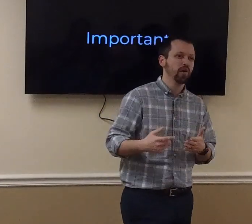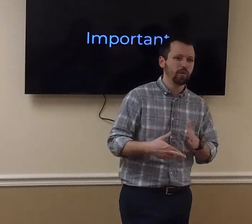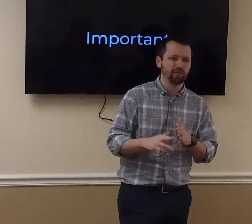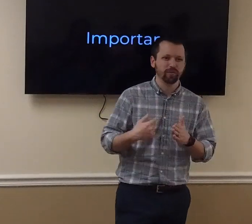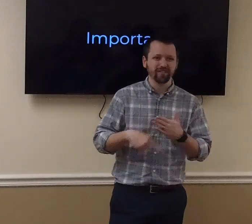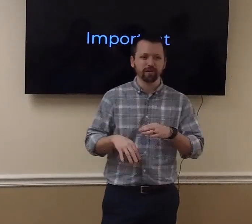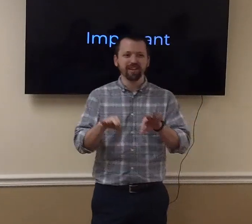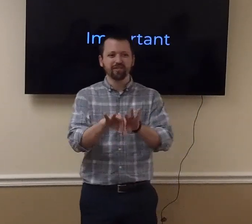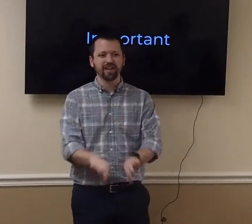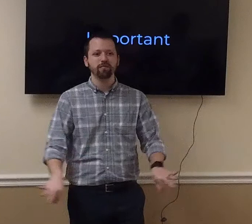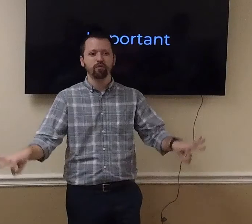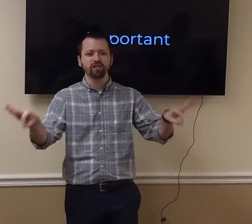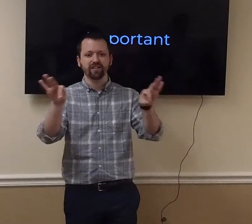We'll review them next week, but that's okay. Important.